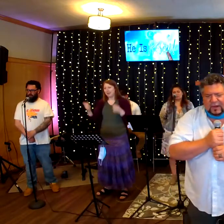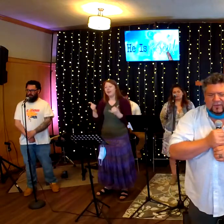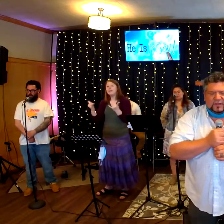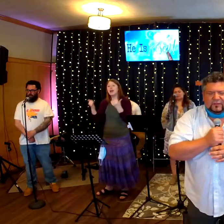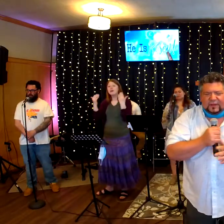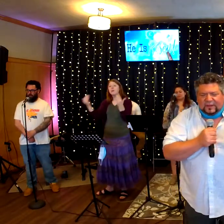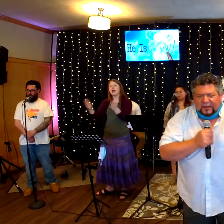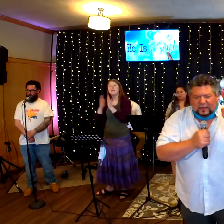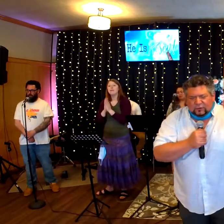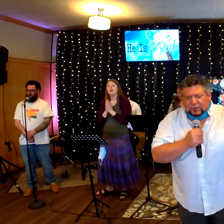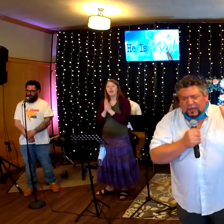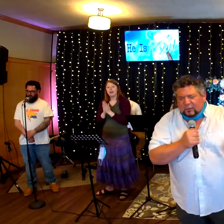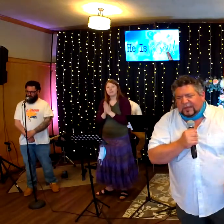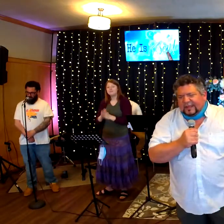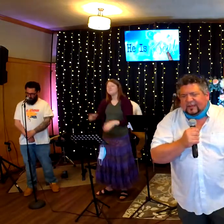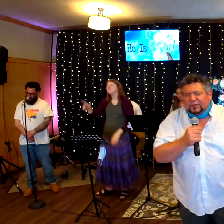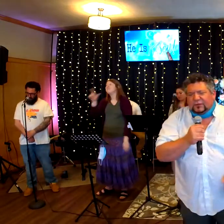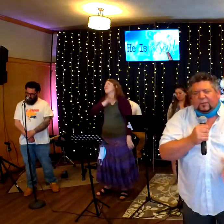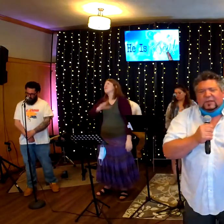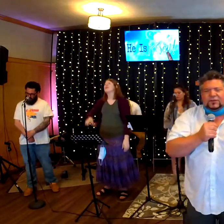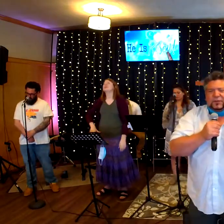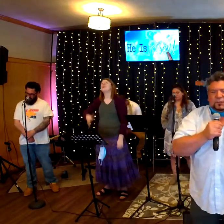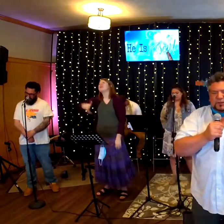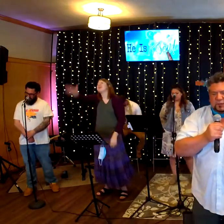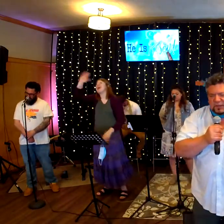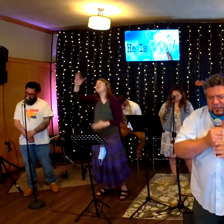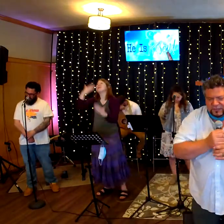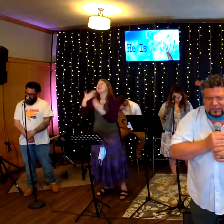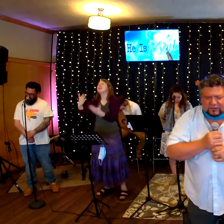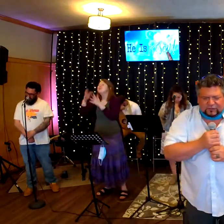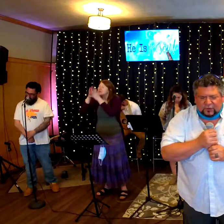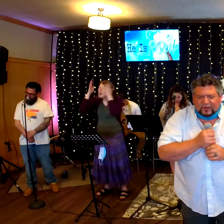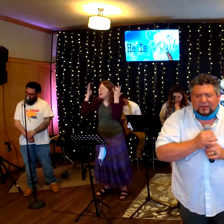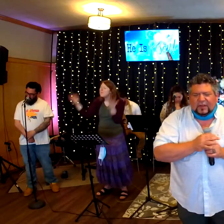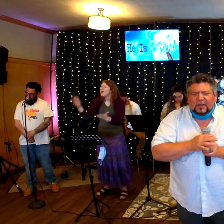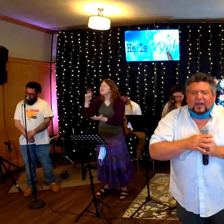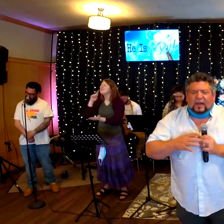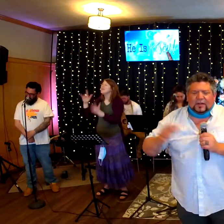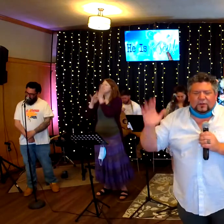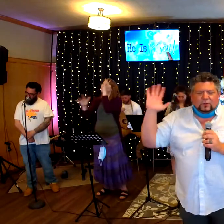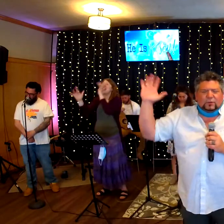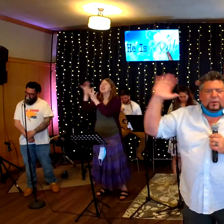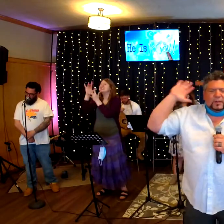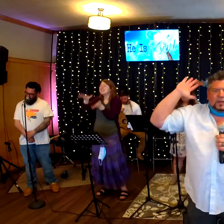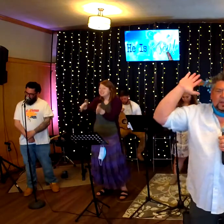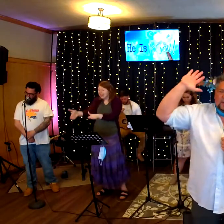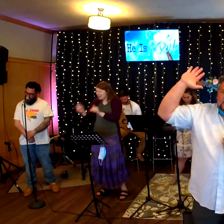before our Heavenly Father. Lord God, we thank you so much for the resurrection of Jesus Christ.